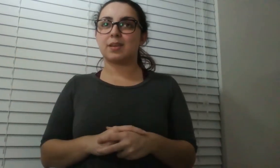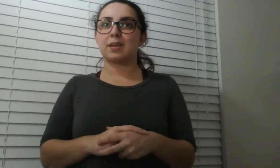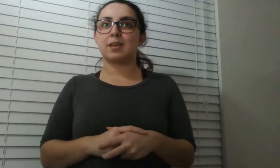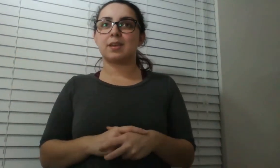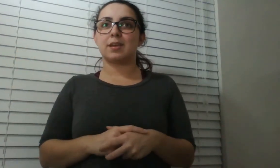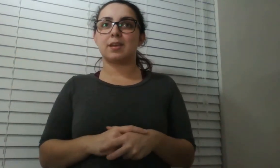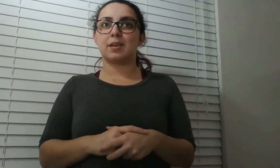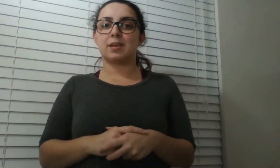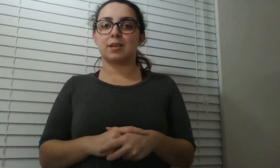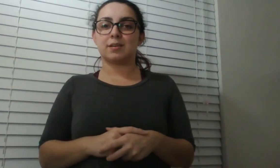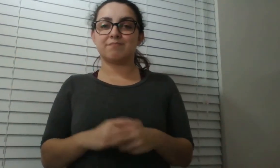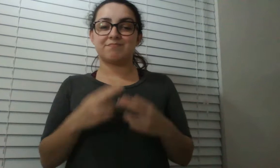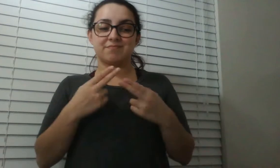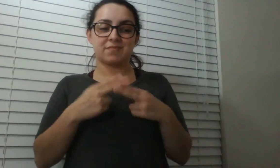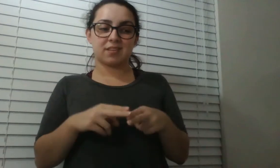the egg is broken.